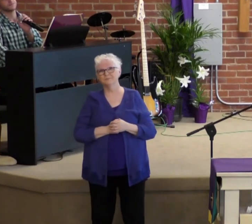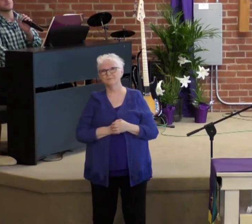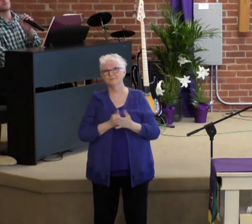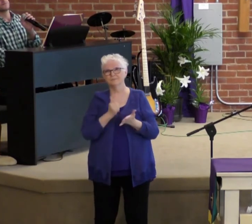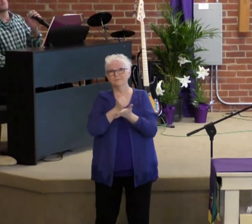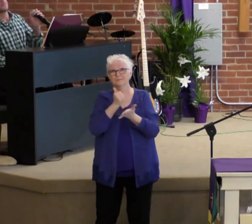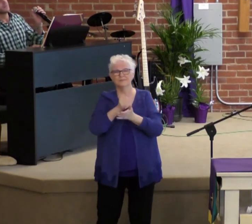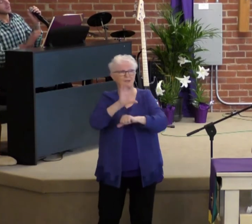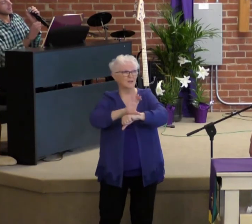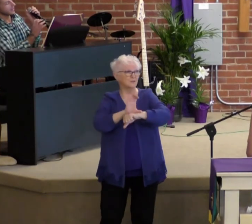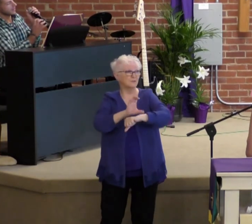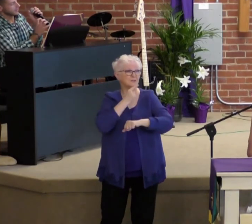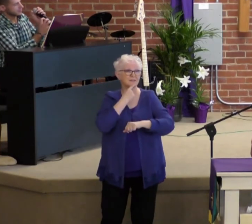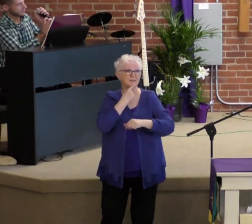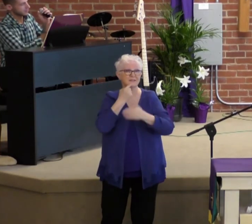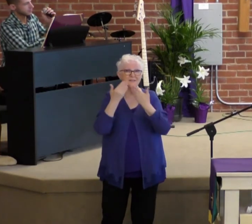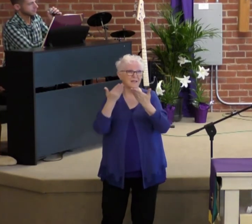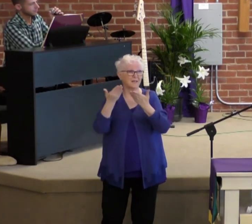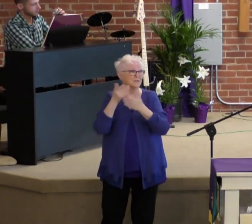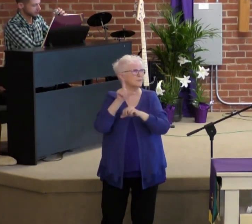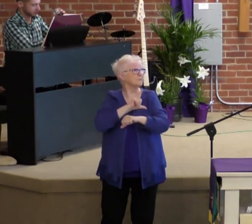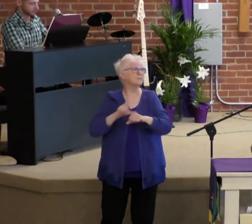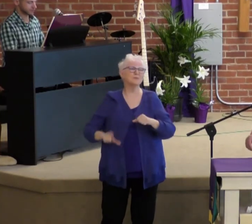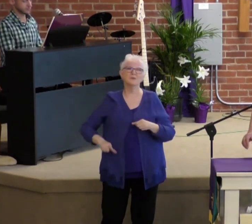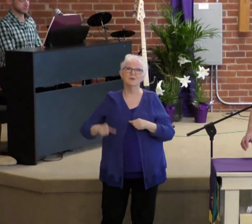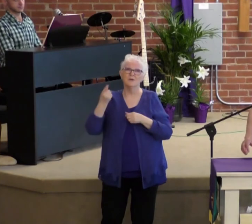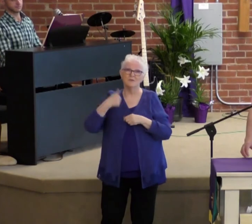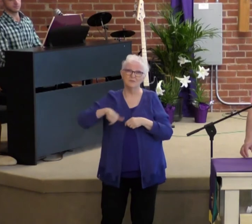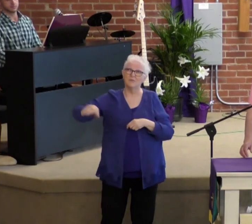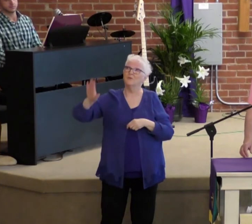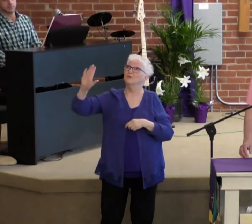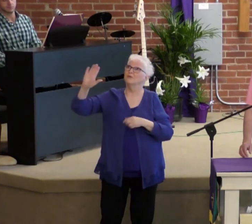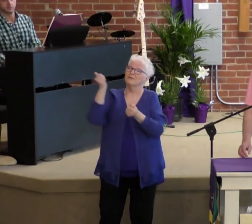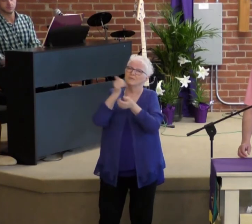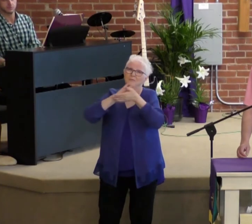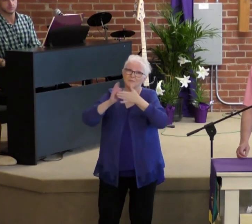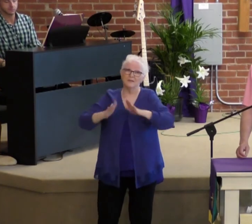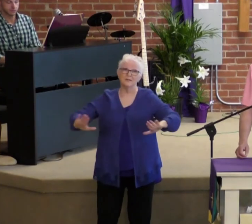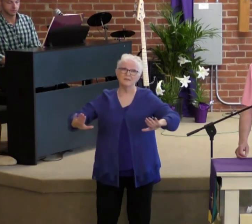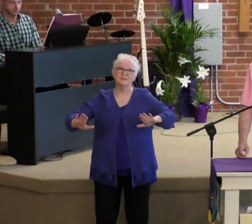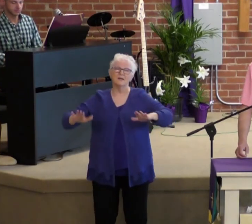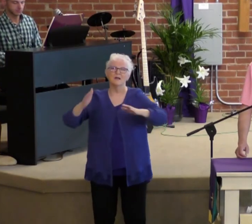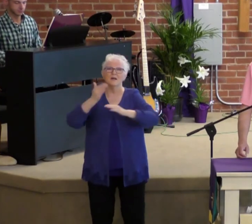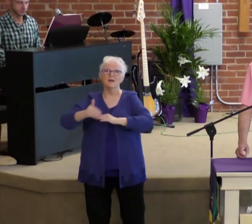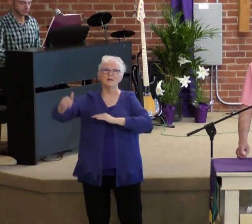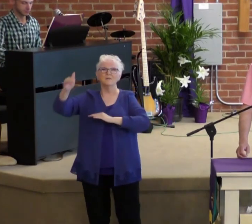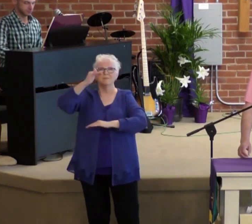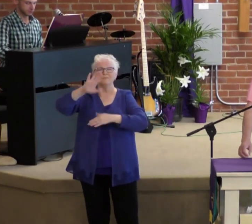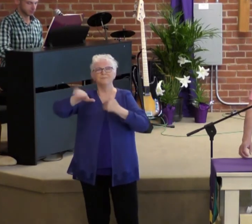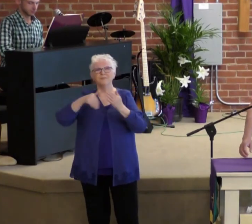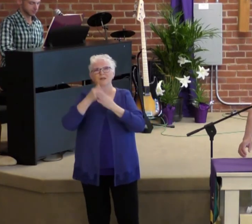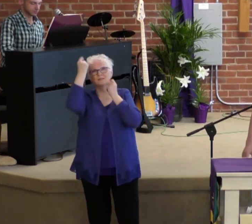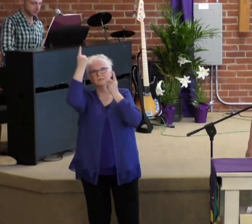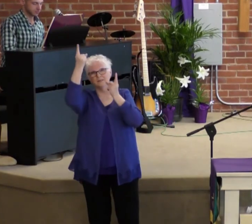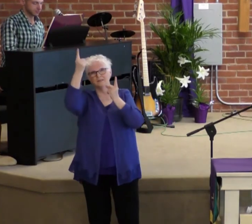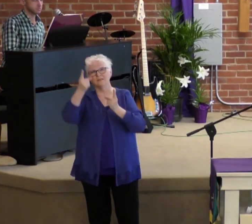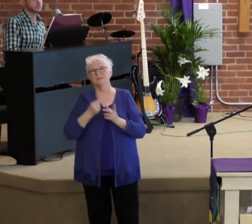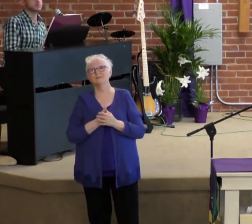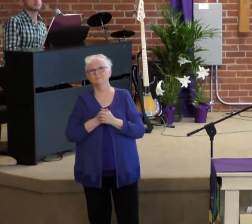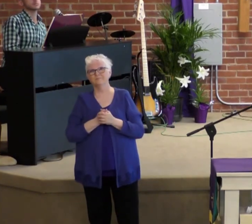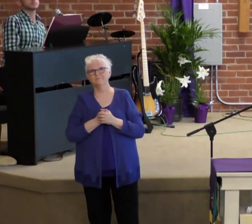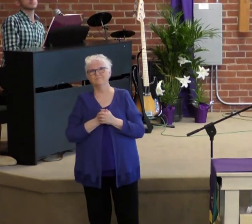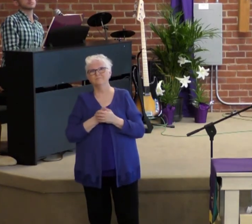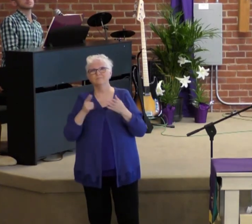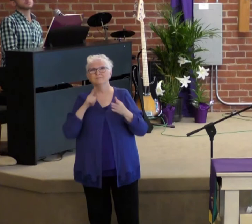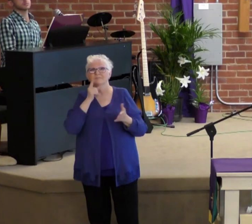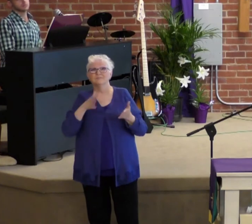Can the church say, "Thank you, Lord, for the peace that passeth all understanding"? I'm so glad